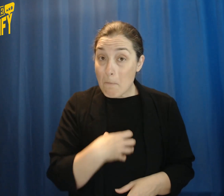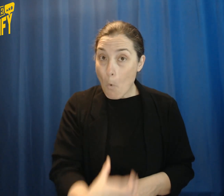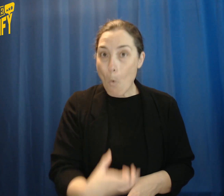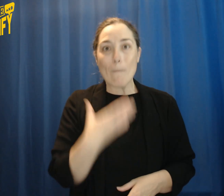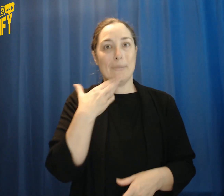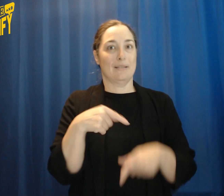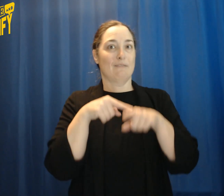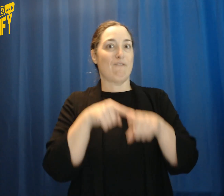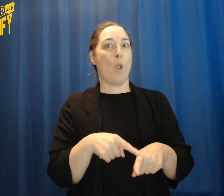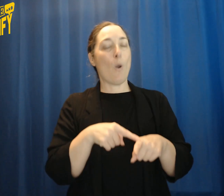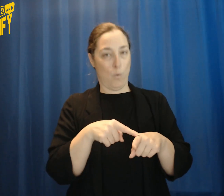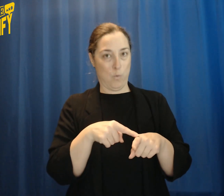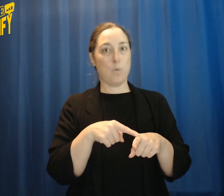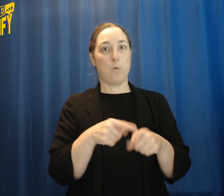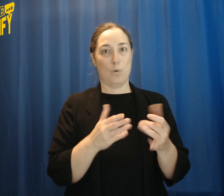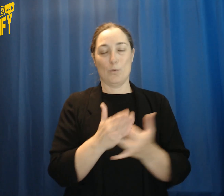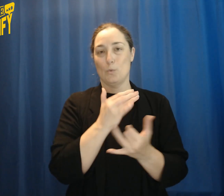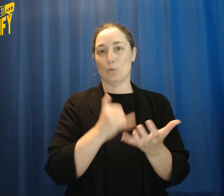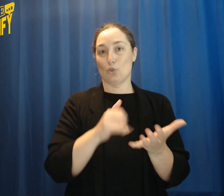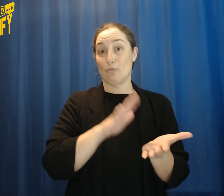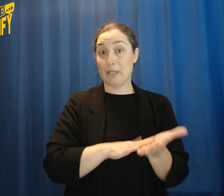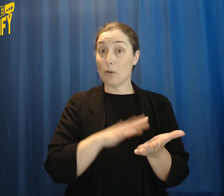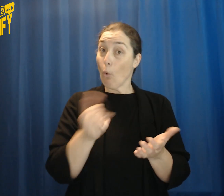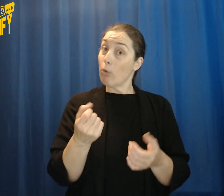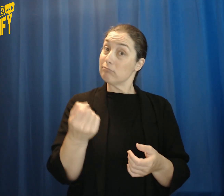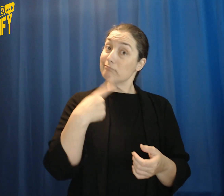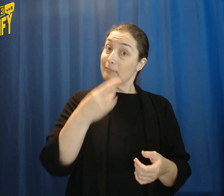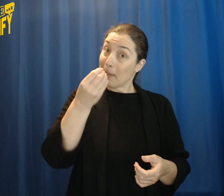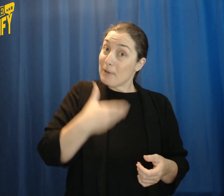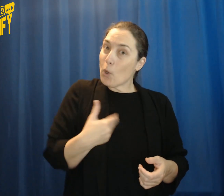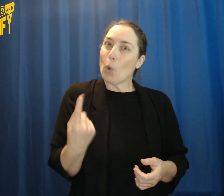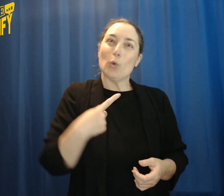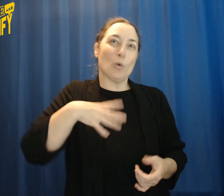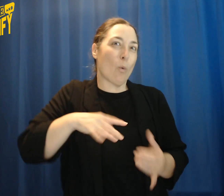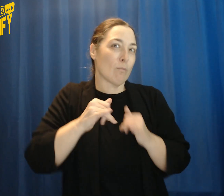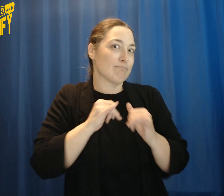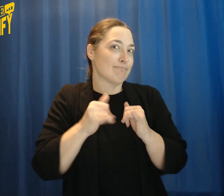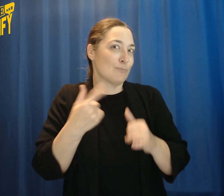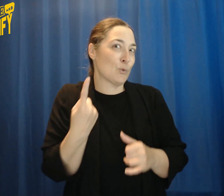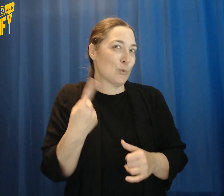on socials or write to me and let me know who you'd like to hear from. Thank you.